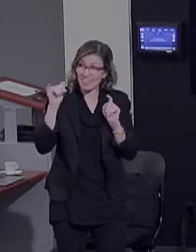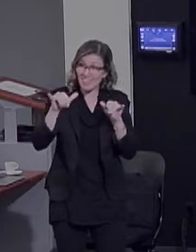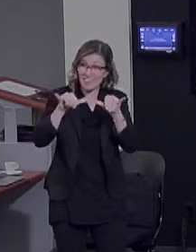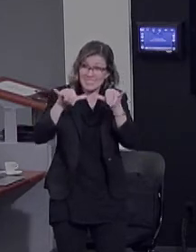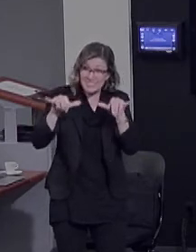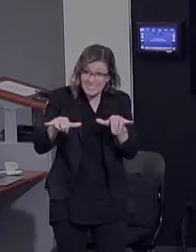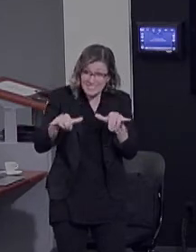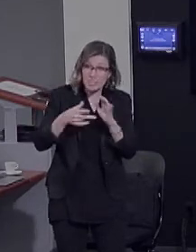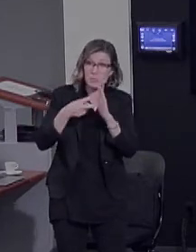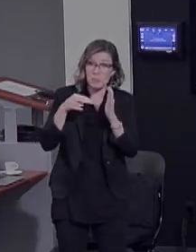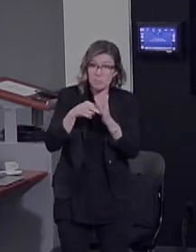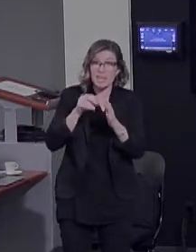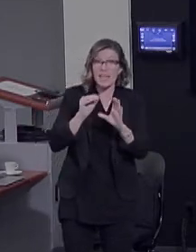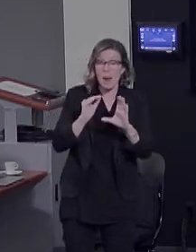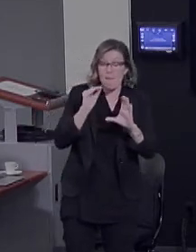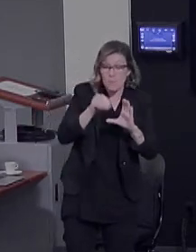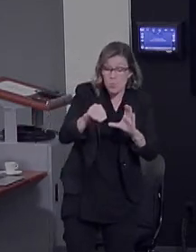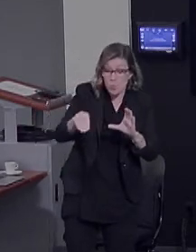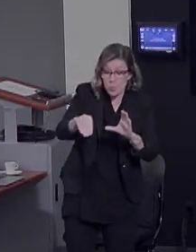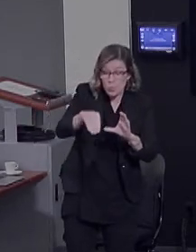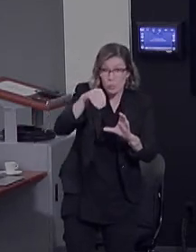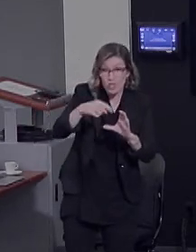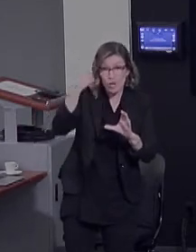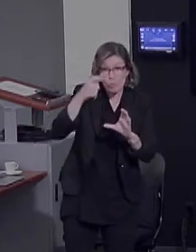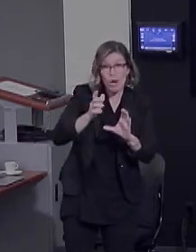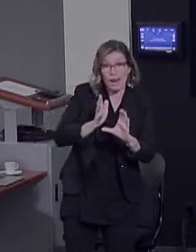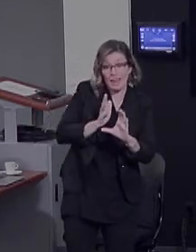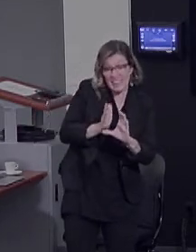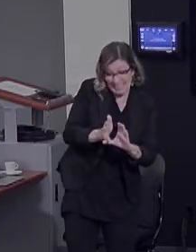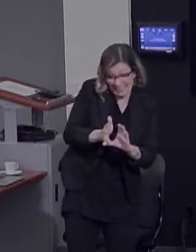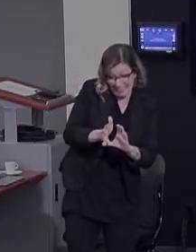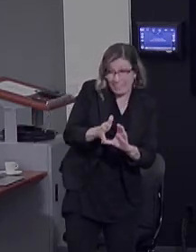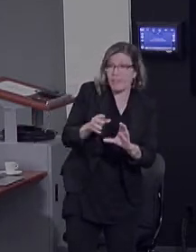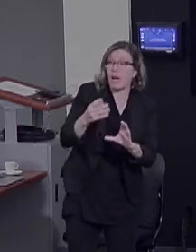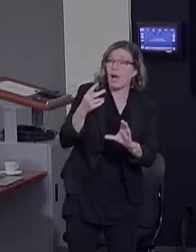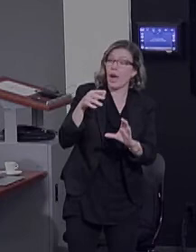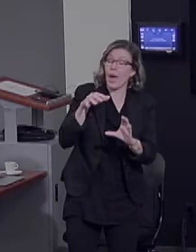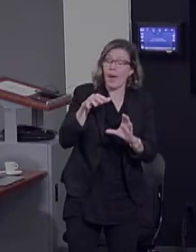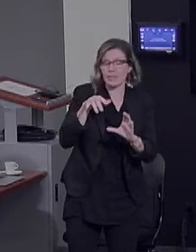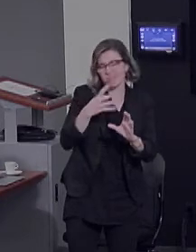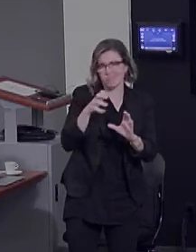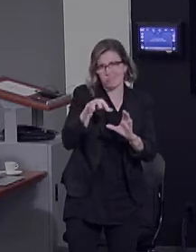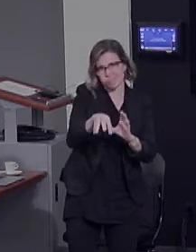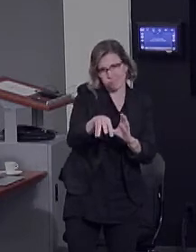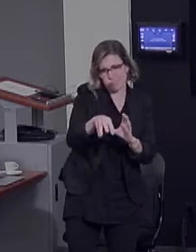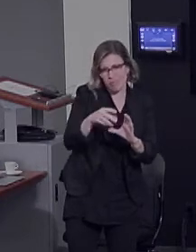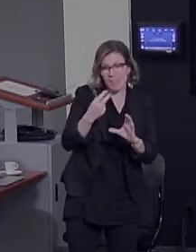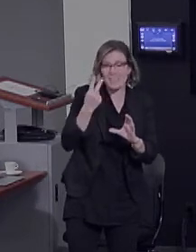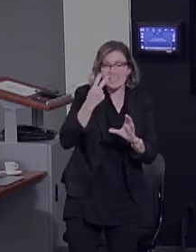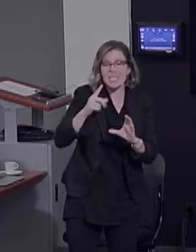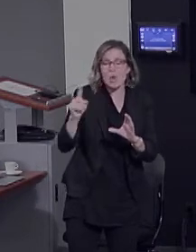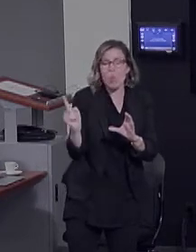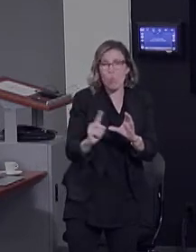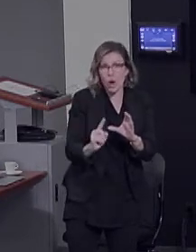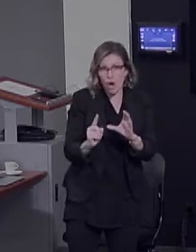to localize precisely where is the focus in the brain. And you see